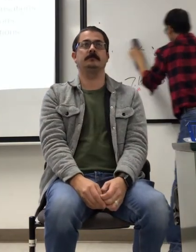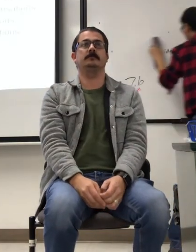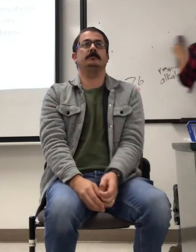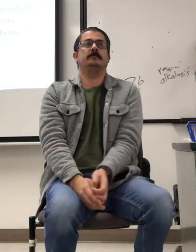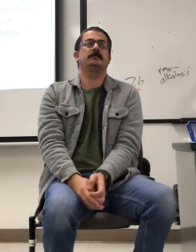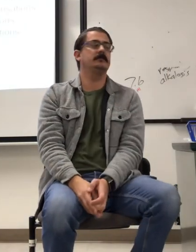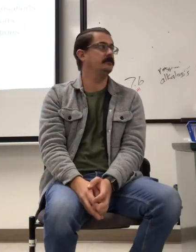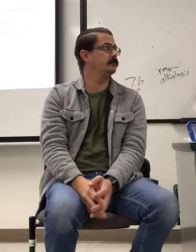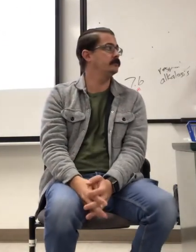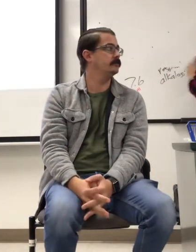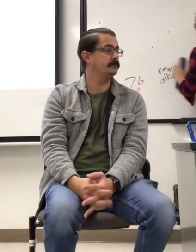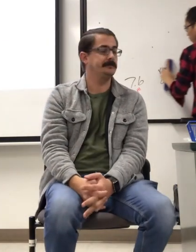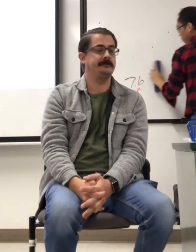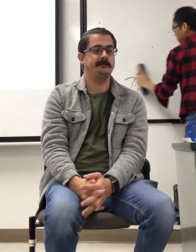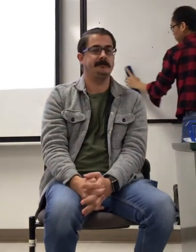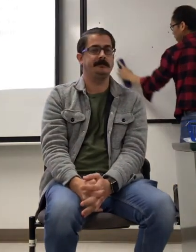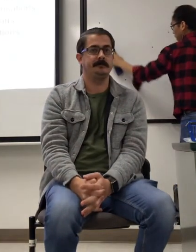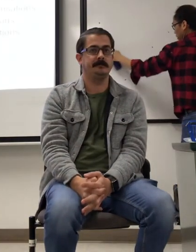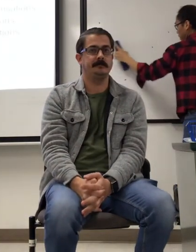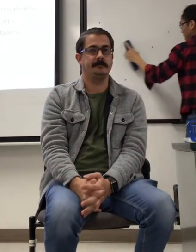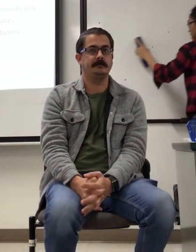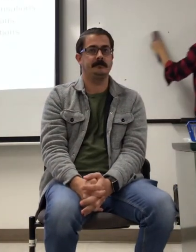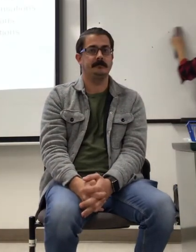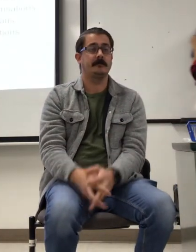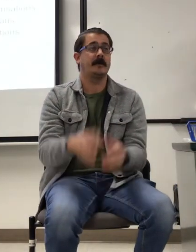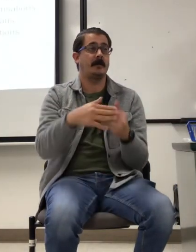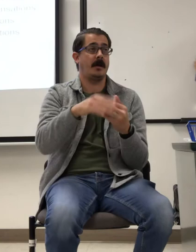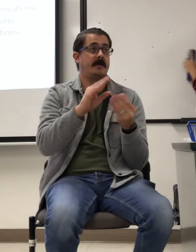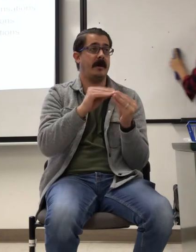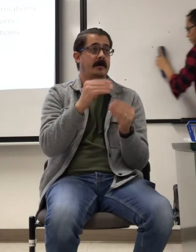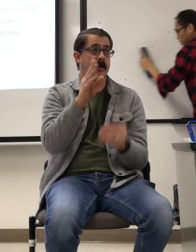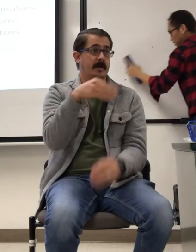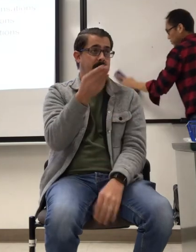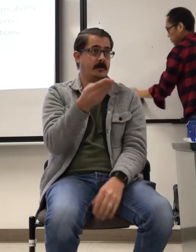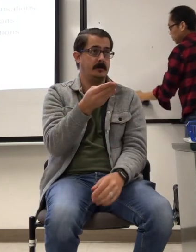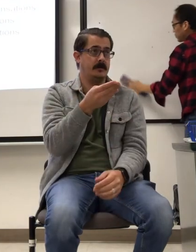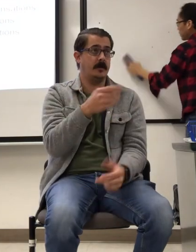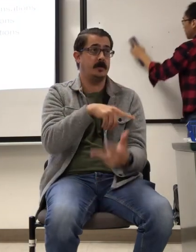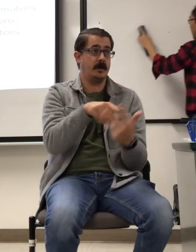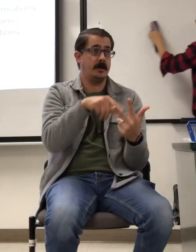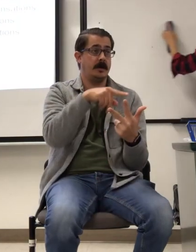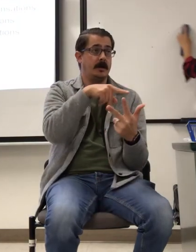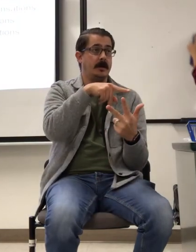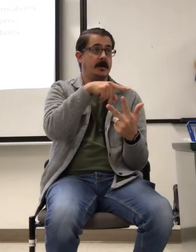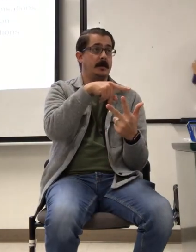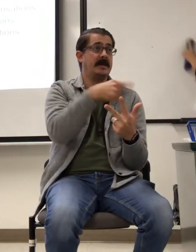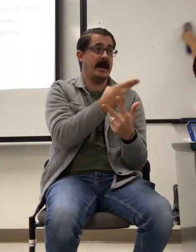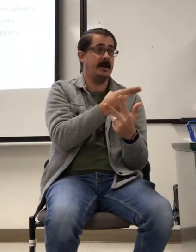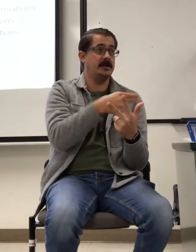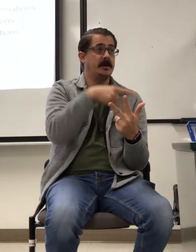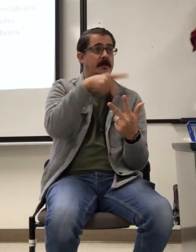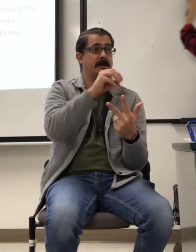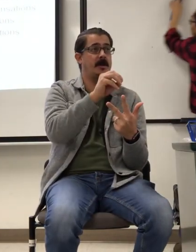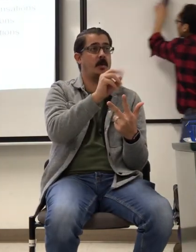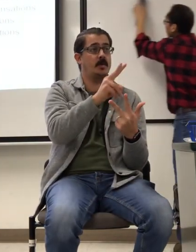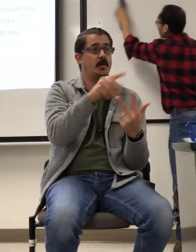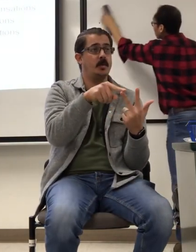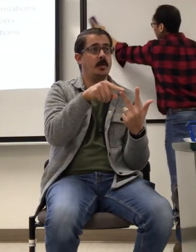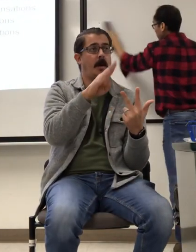So the blood values I have to give you are those three: the pH, the PCO2, and the bicarb.